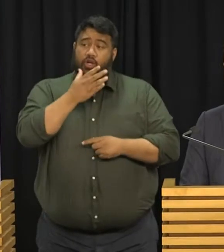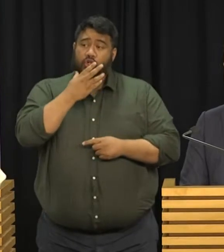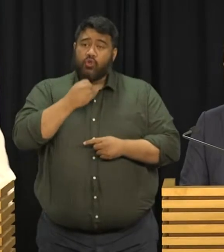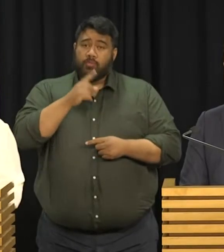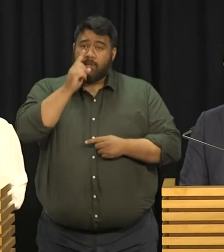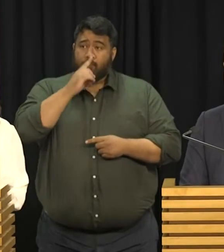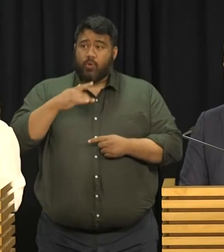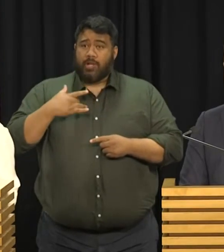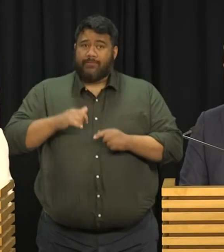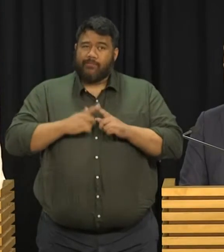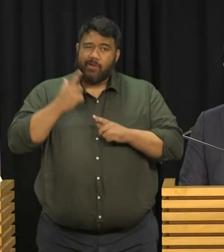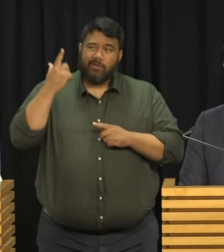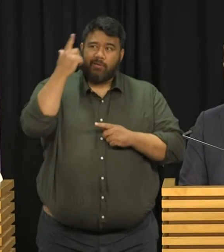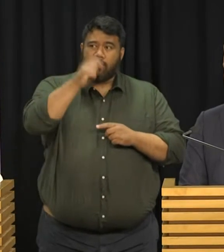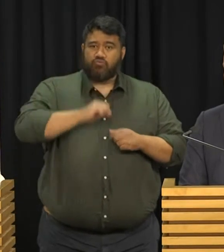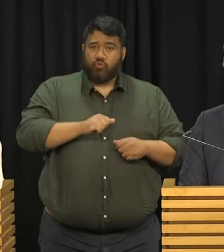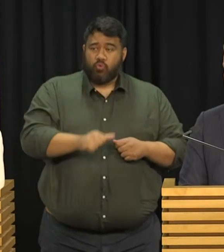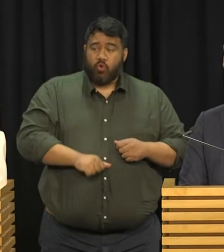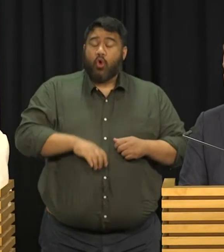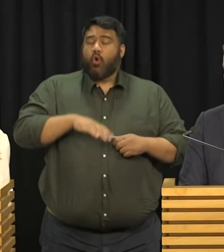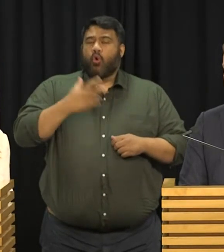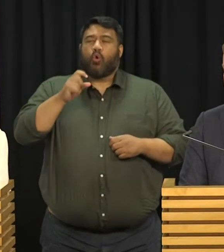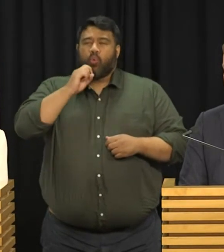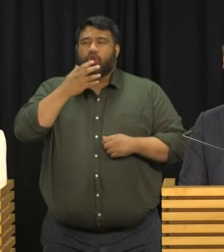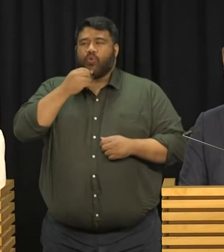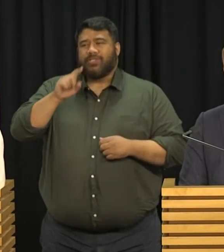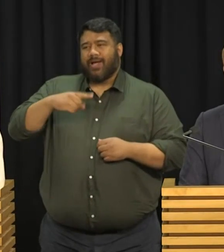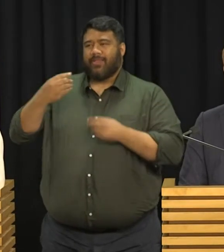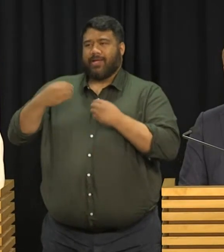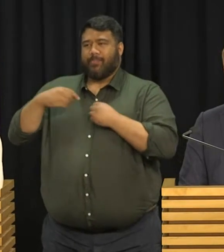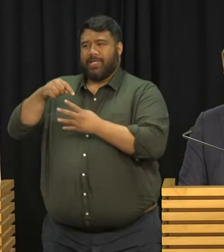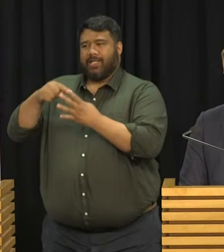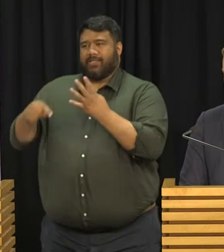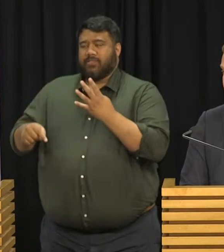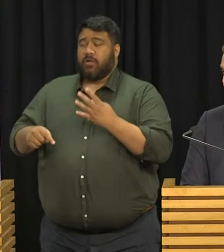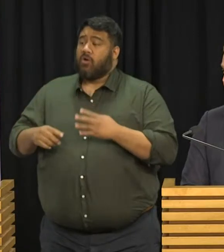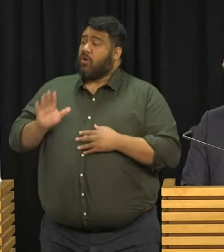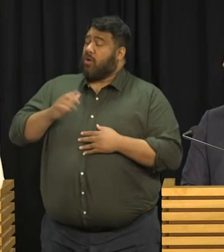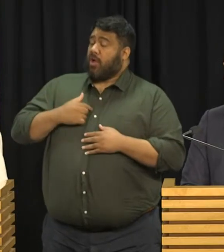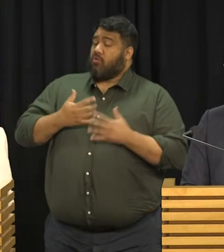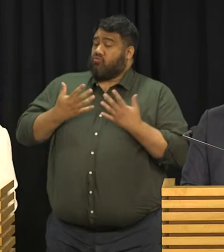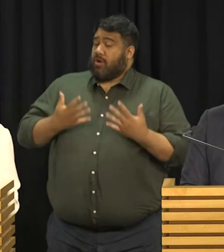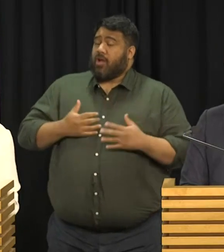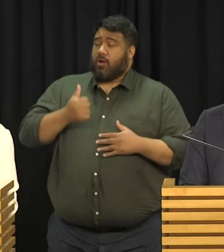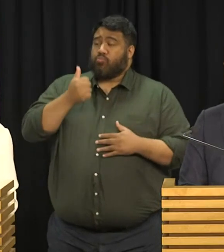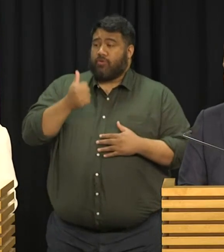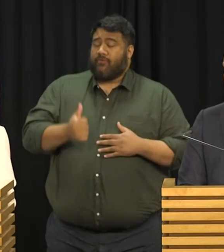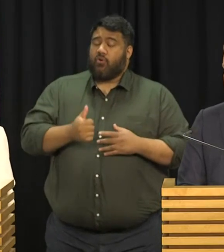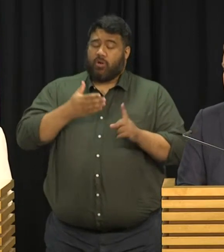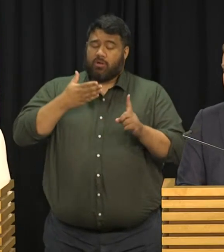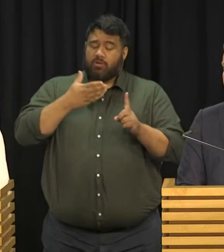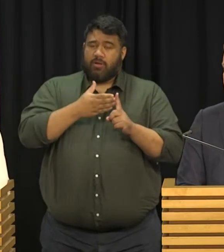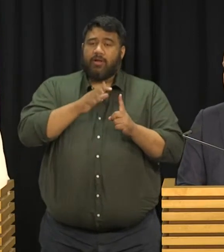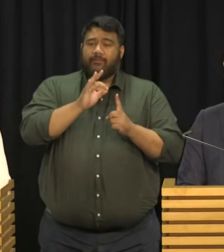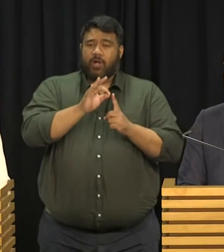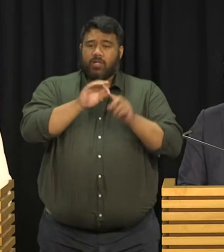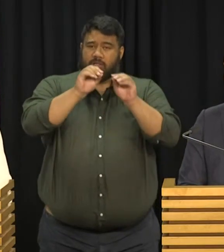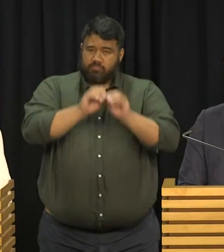be relying on other vaccines? So at this stage, it would be our preference to offer the Pfizer vaccine as widely as we can across New